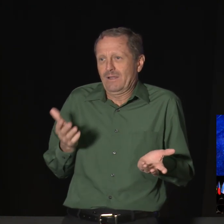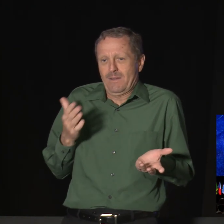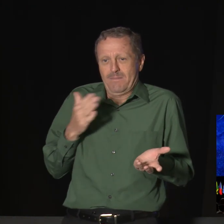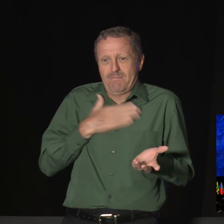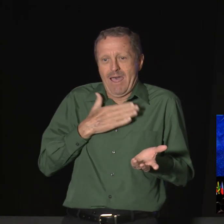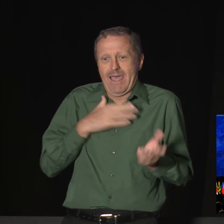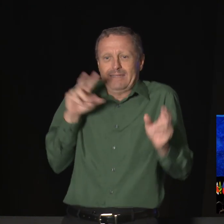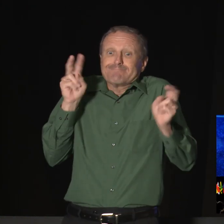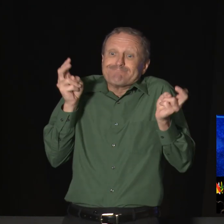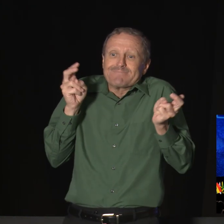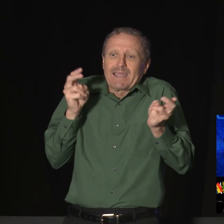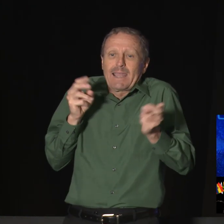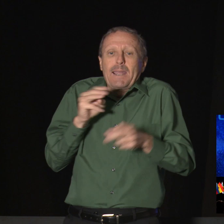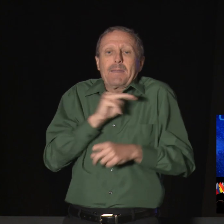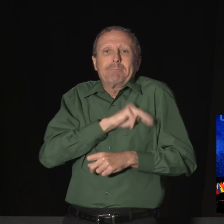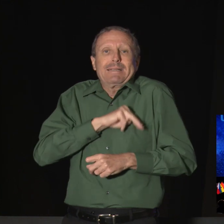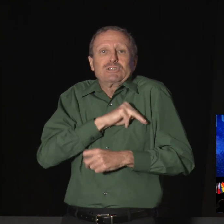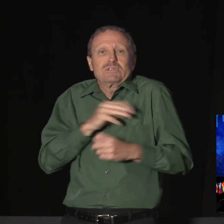own mission.